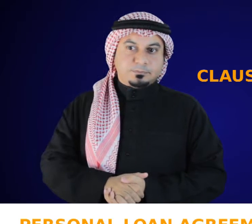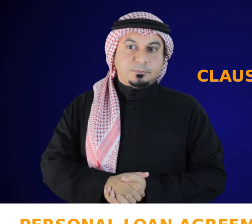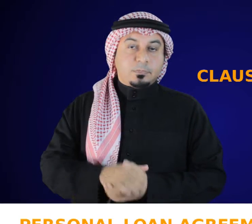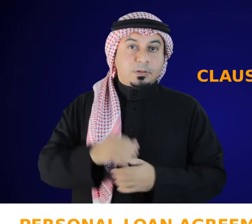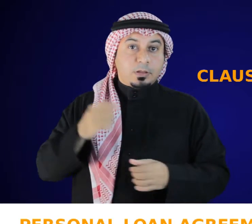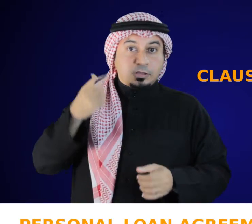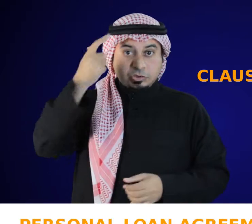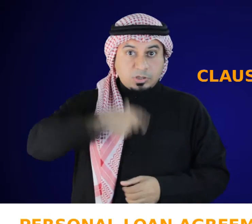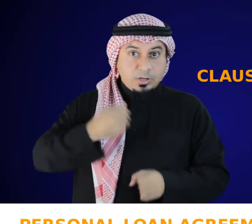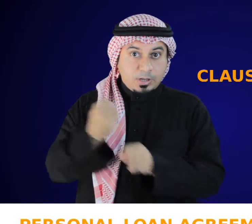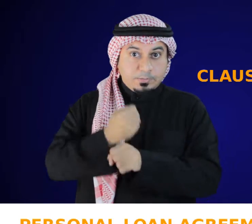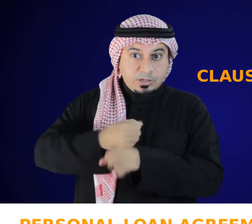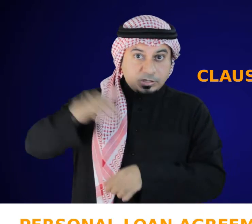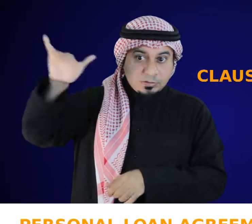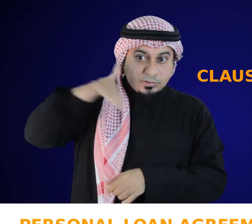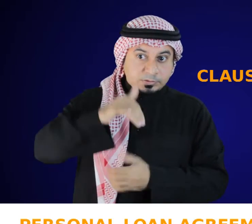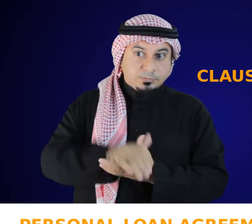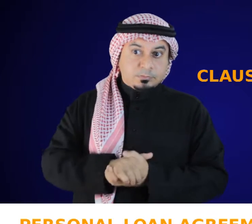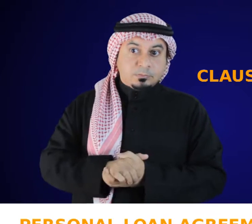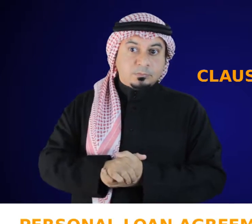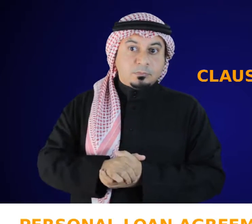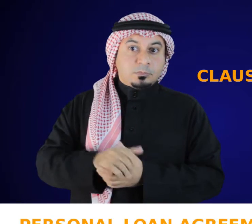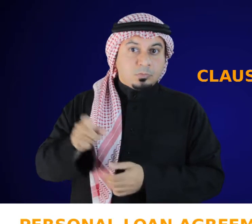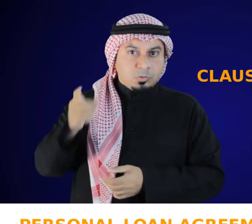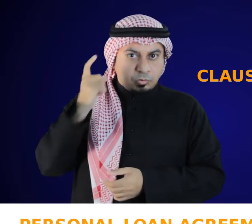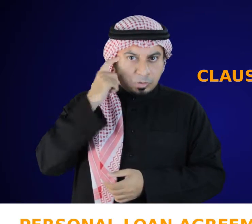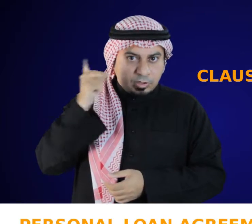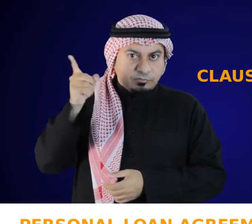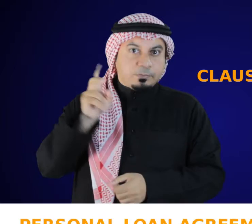Client, the borrowers who availed the loan and his successors.